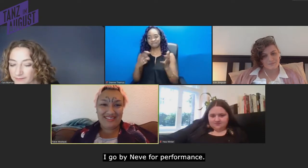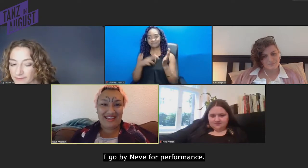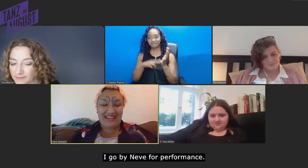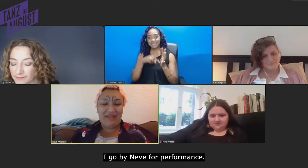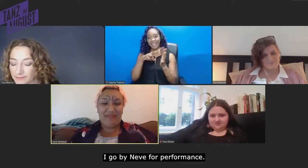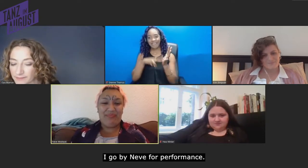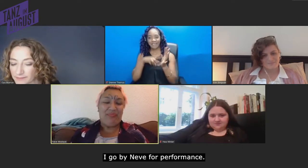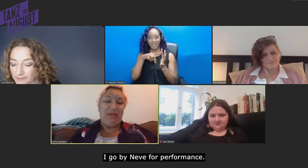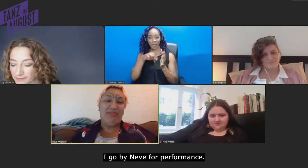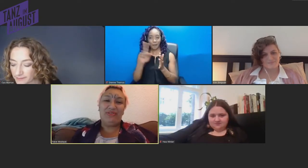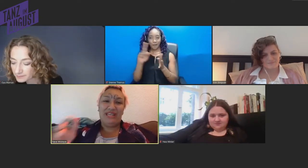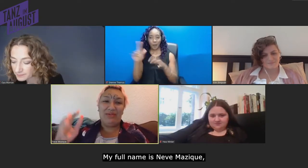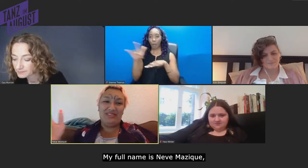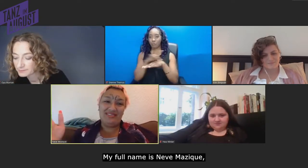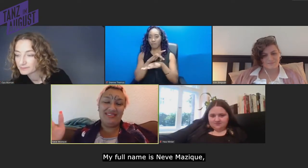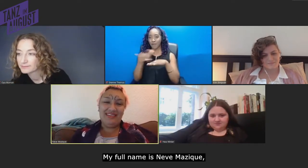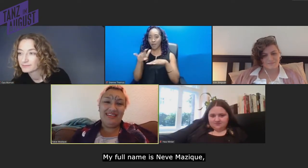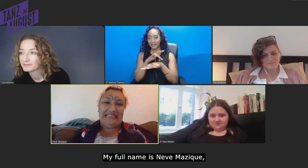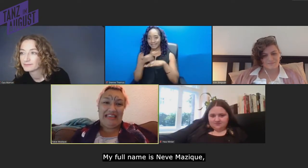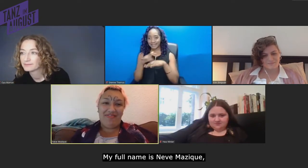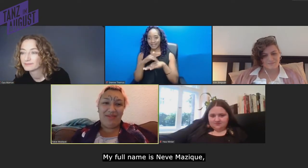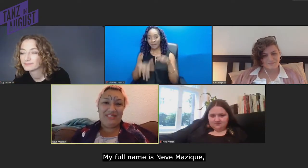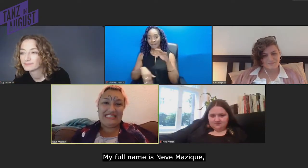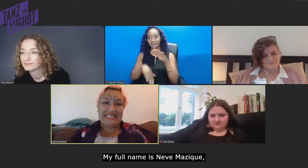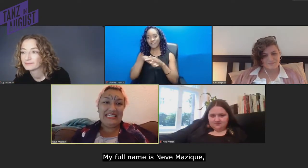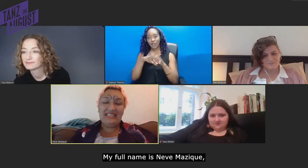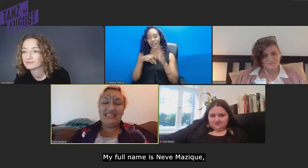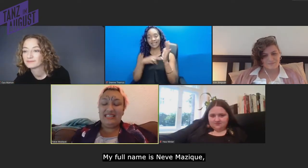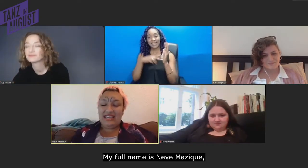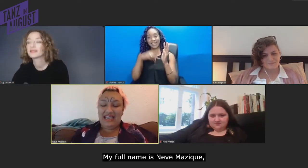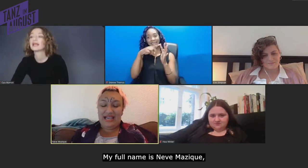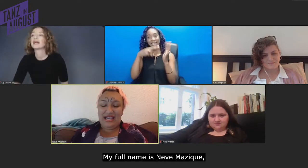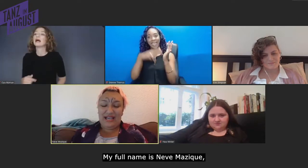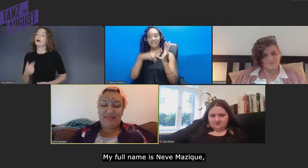performance. My full name is Neve Mazique.